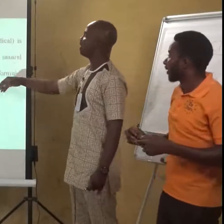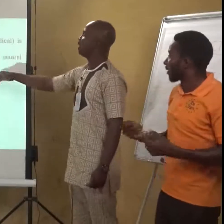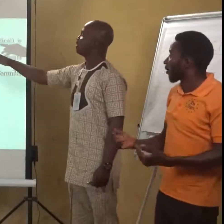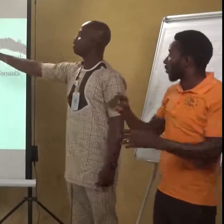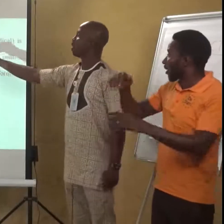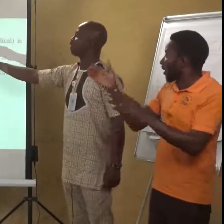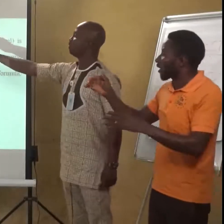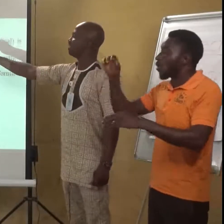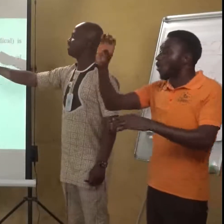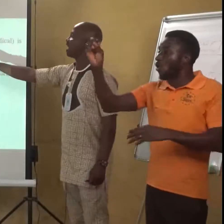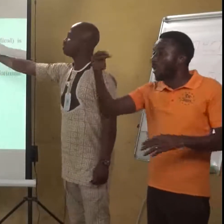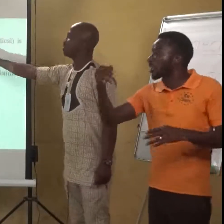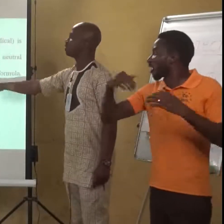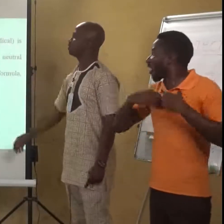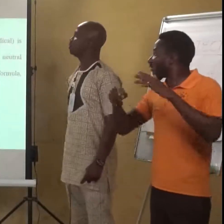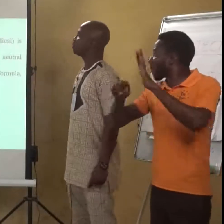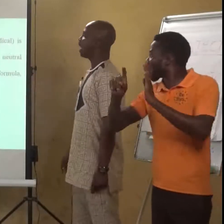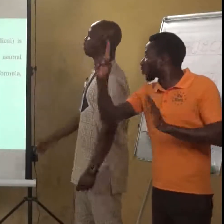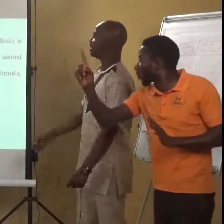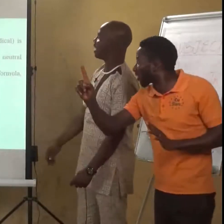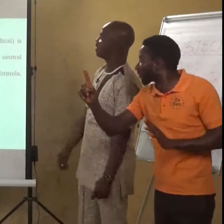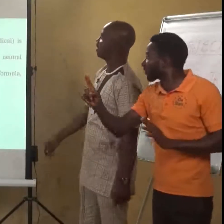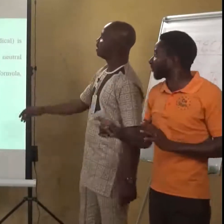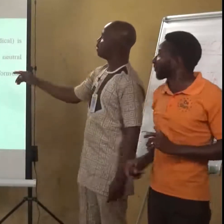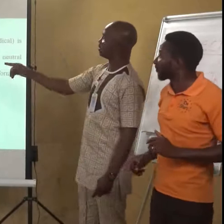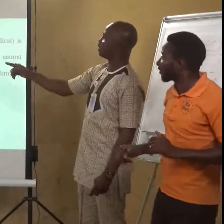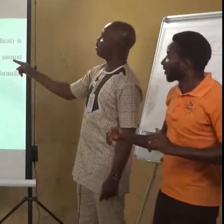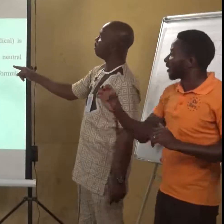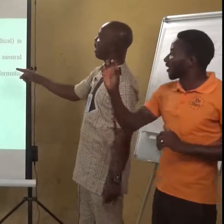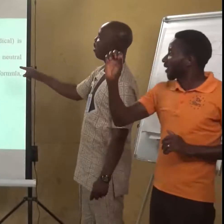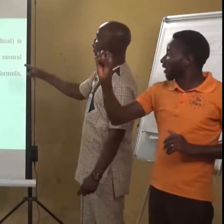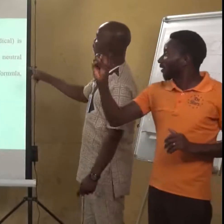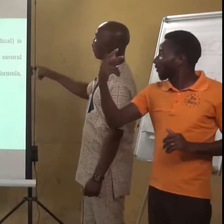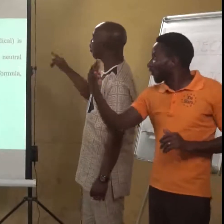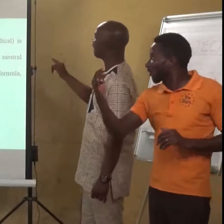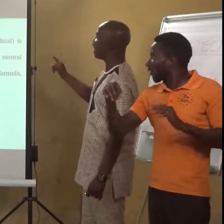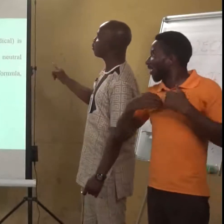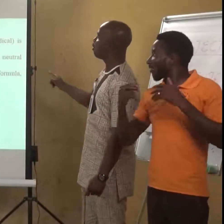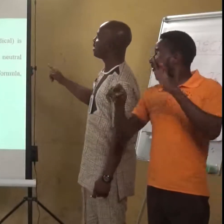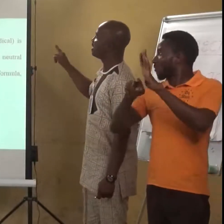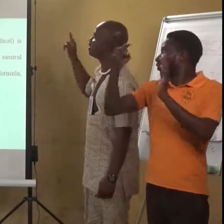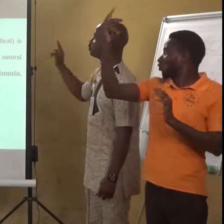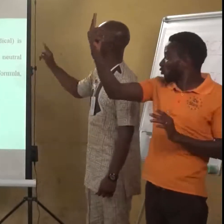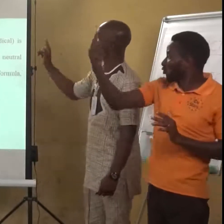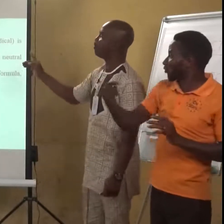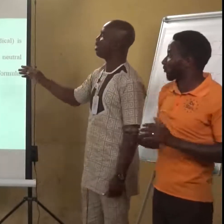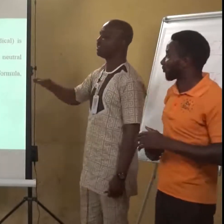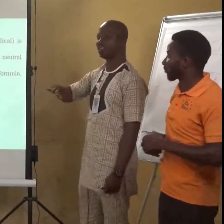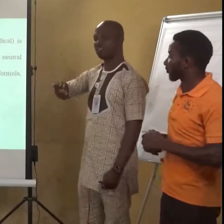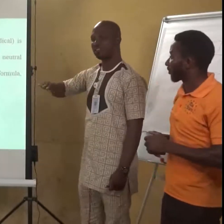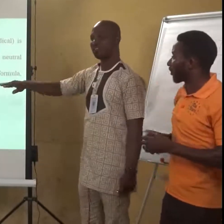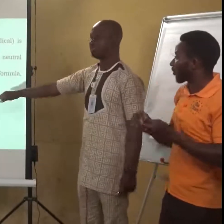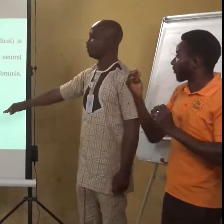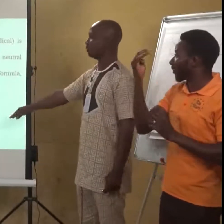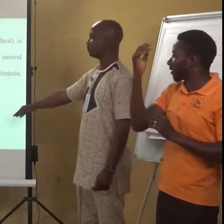-1, tetraosulfate 6 has -2, and we say lastly, the oxidation number of all atoms in neutral compound